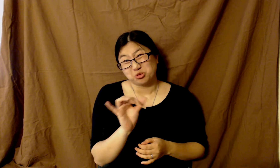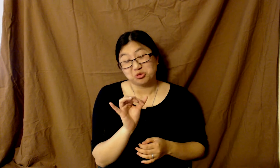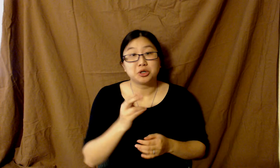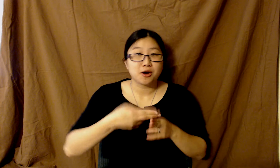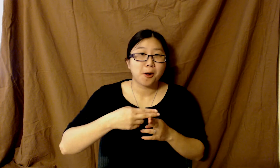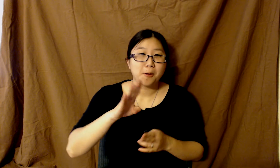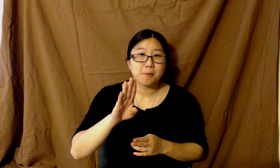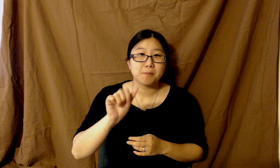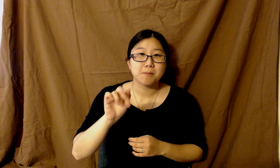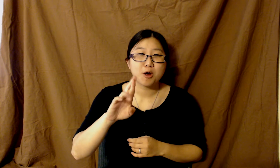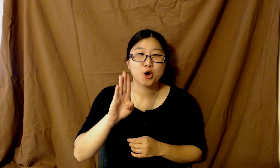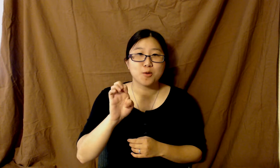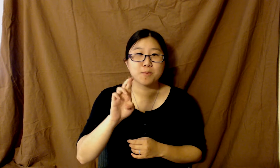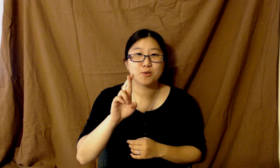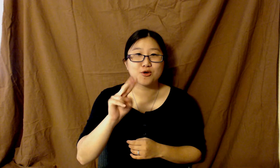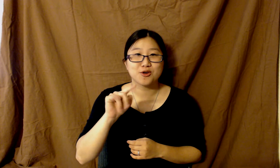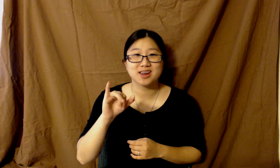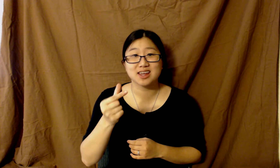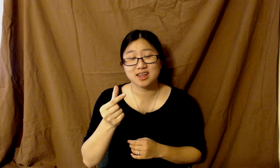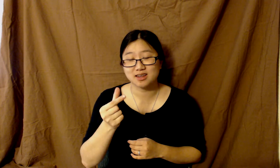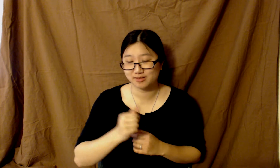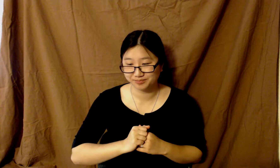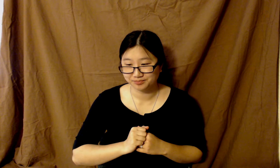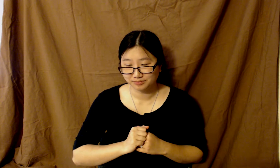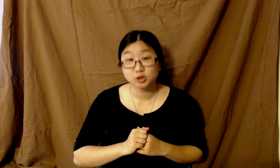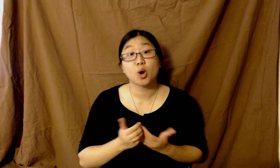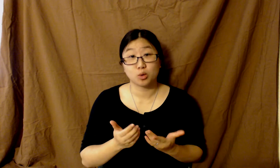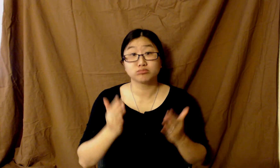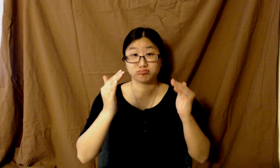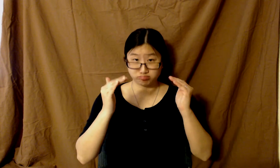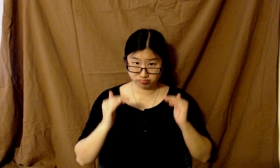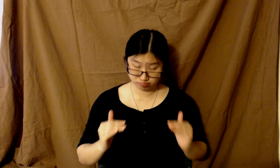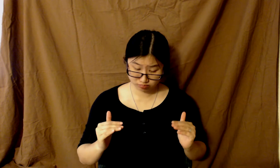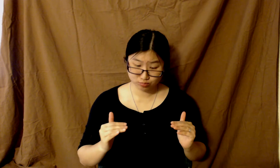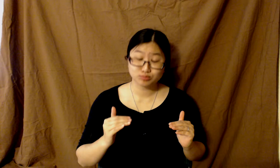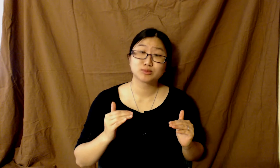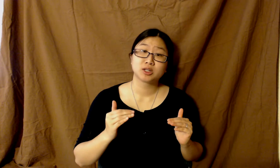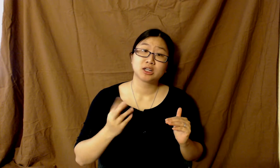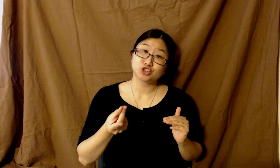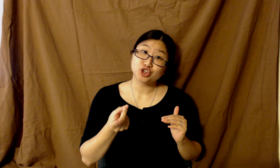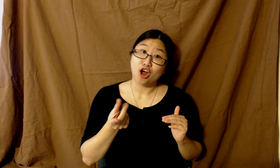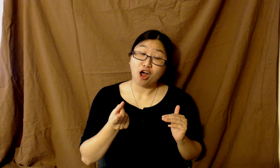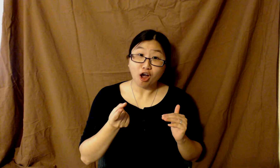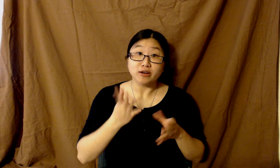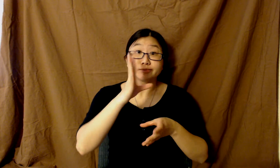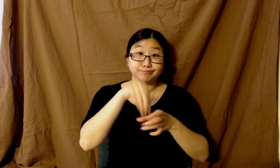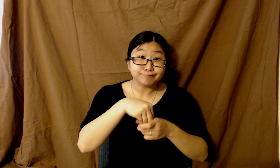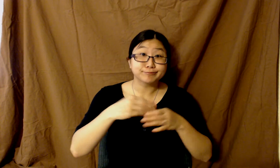veterans of conflicts of Iraq and Afghanistan are coming back with what's considered canine PTSD, and they're having a hard time re-entering civilian life when